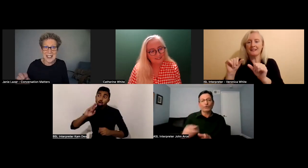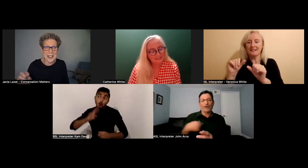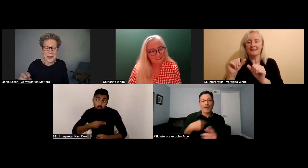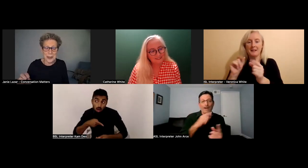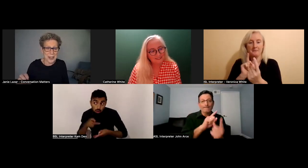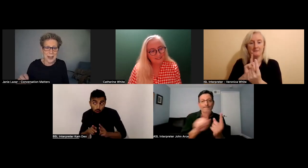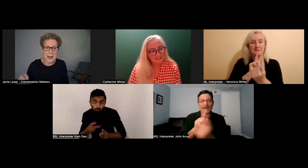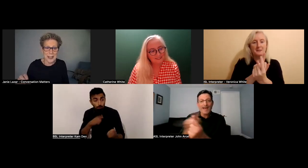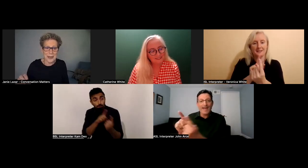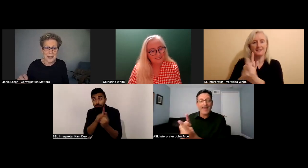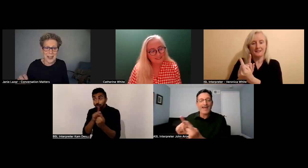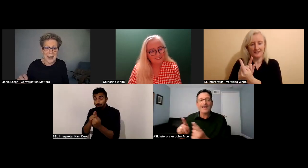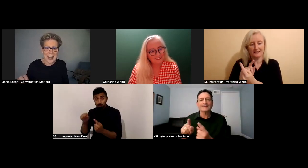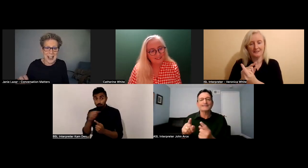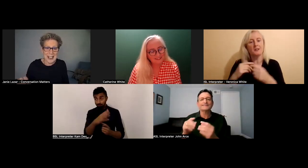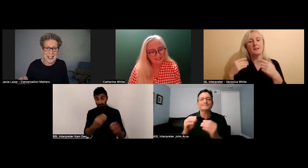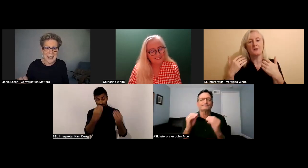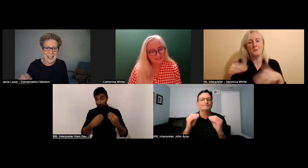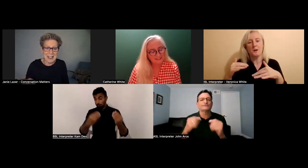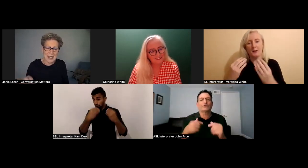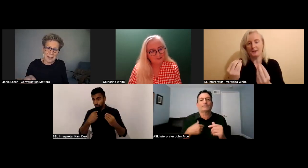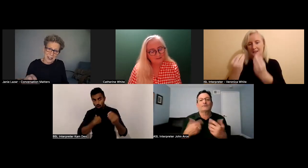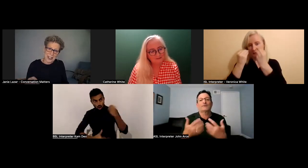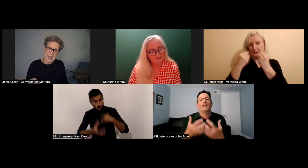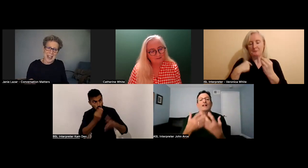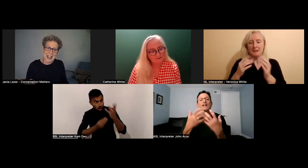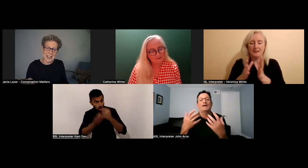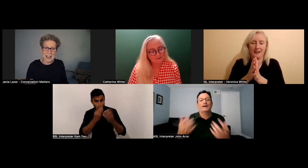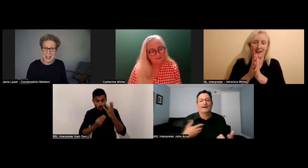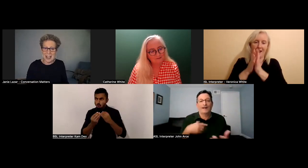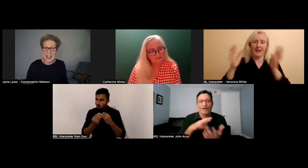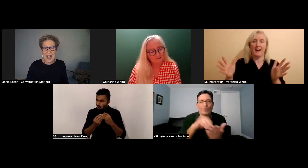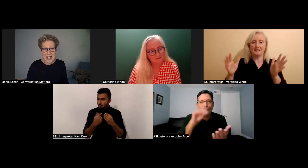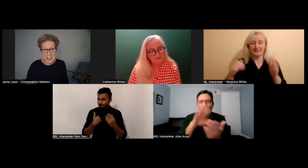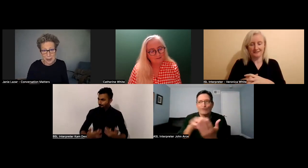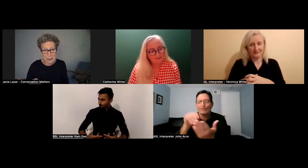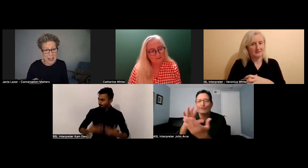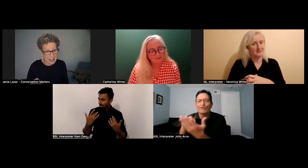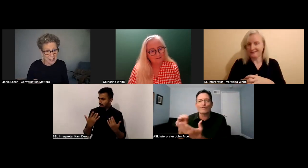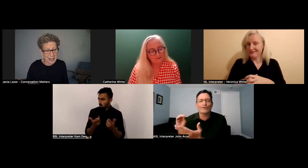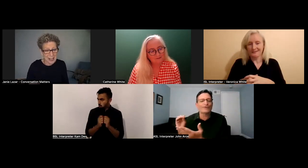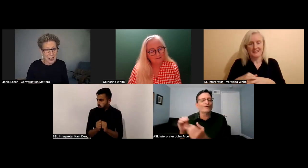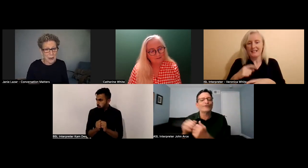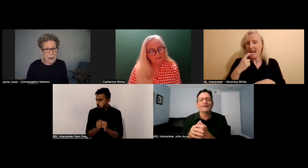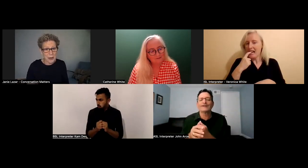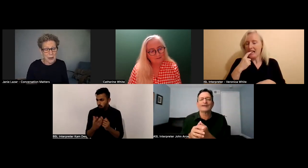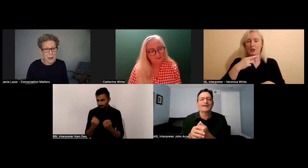has taught me so much. And there is a richness there that I think, as human beings,